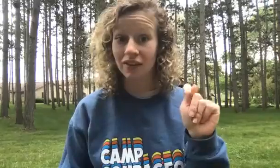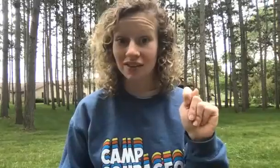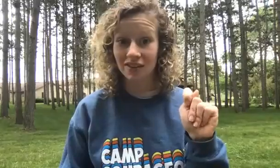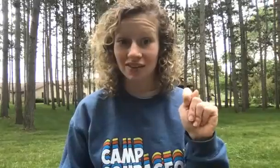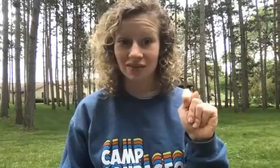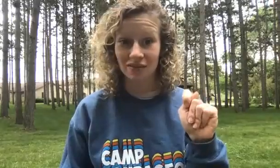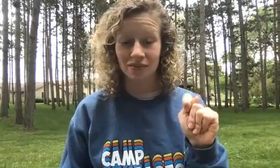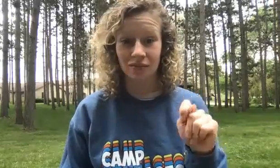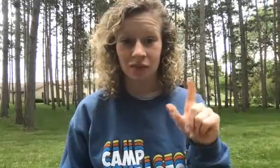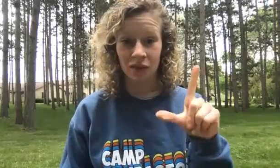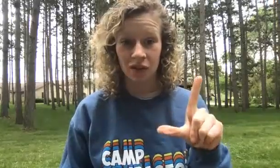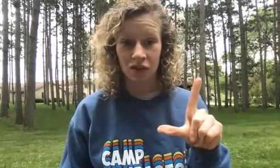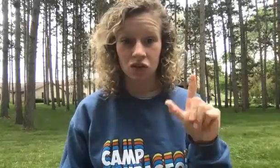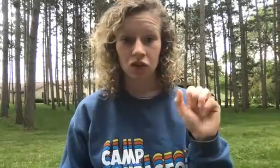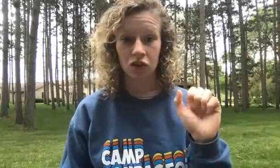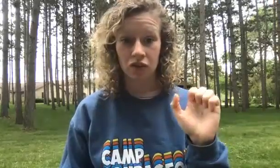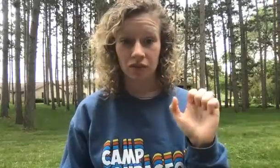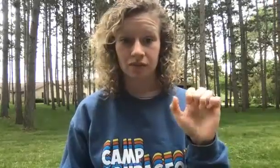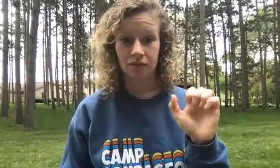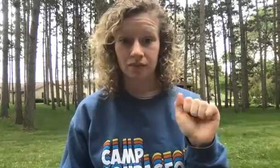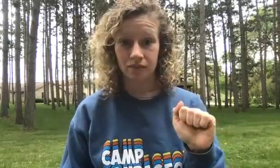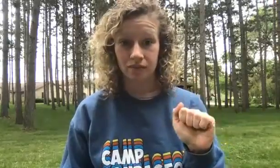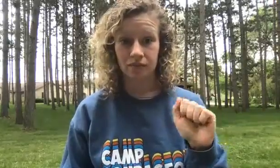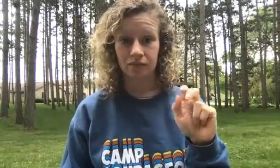want to learn.